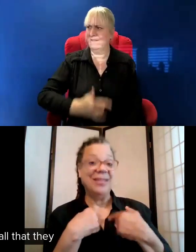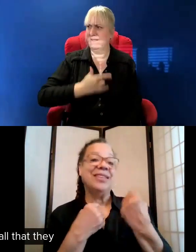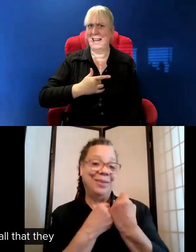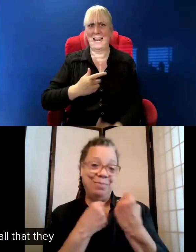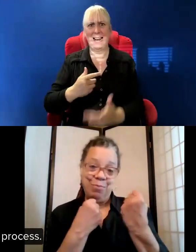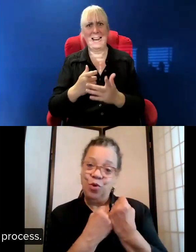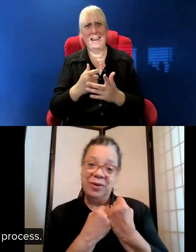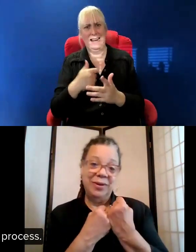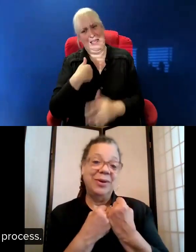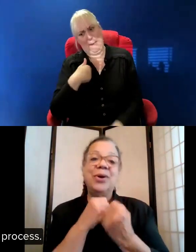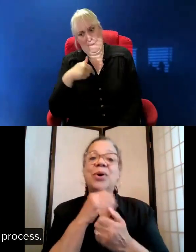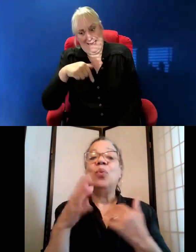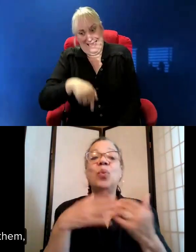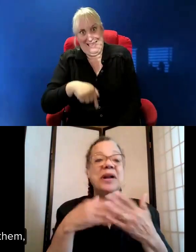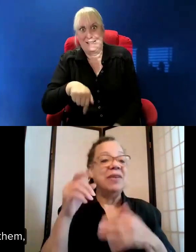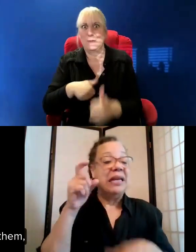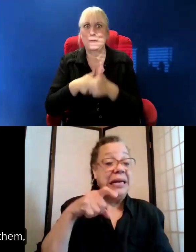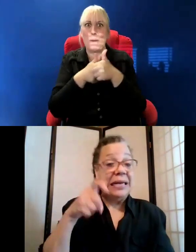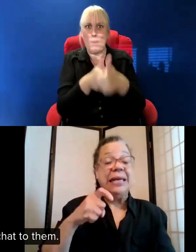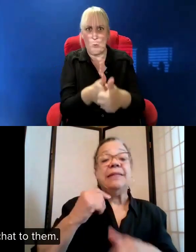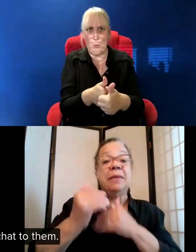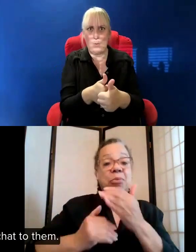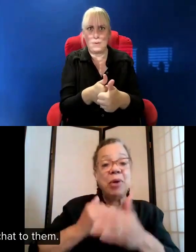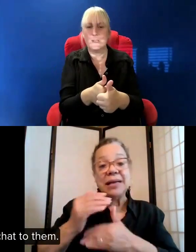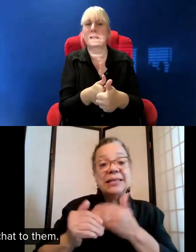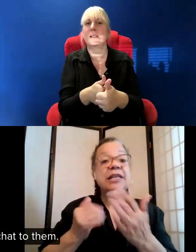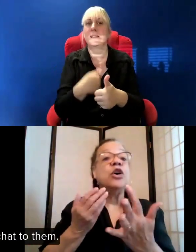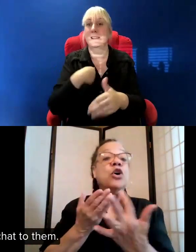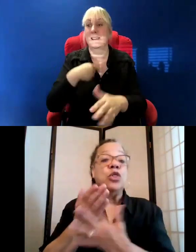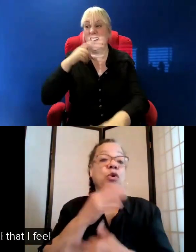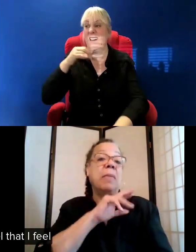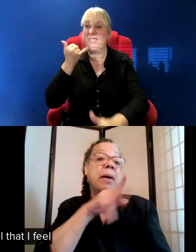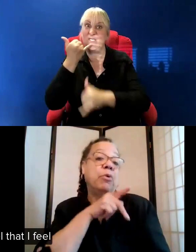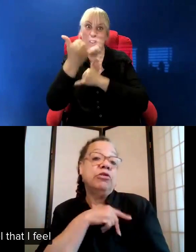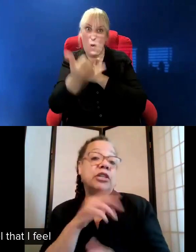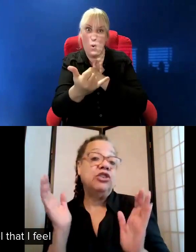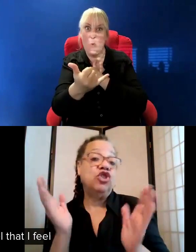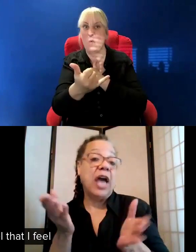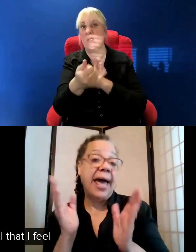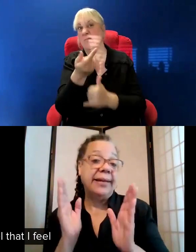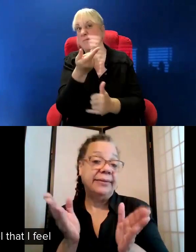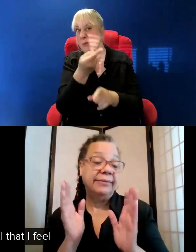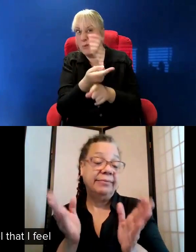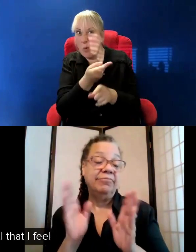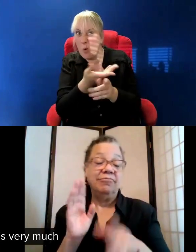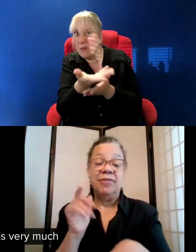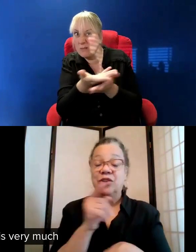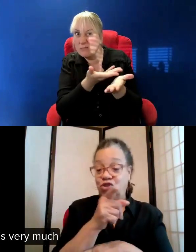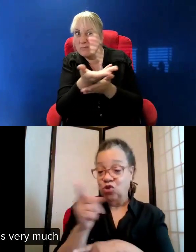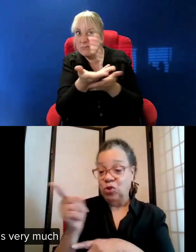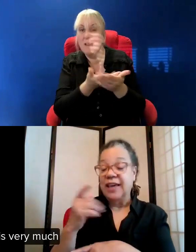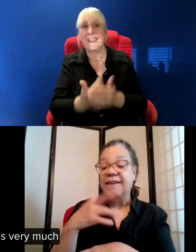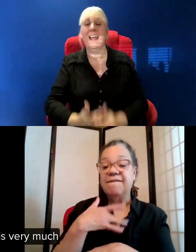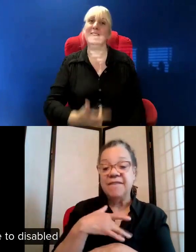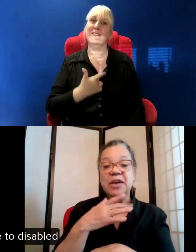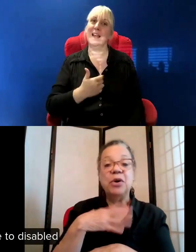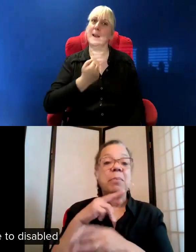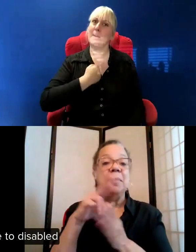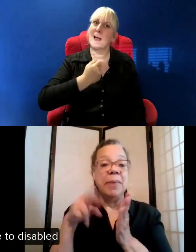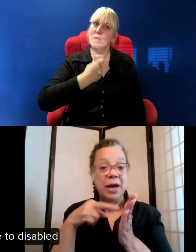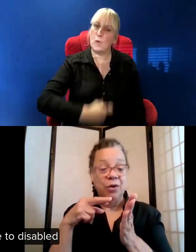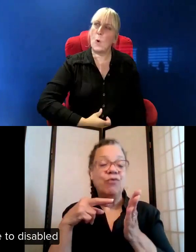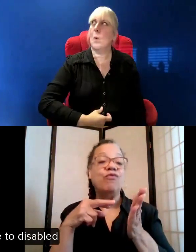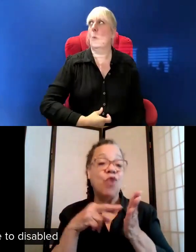anything at all that they need, the process. I ring them, I personally chat to them. So I feel that my role has very much given